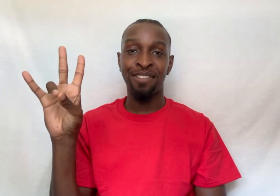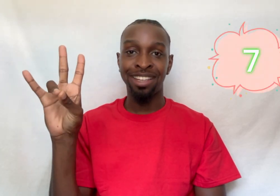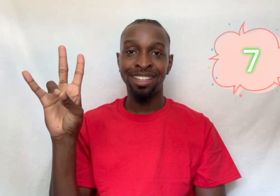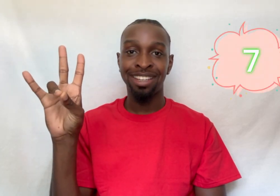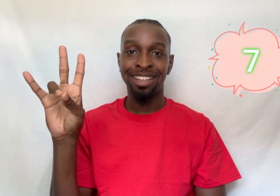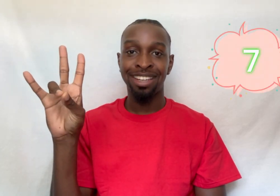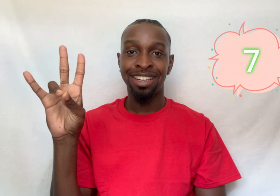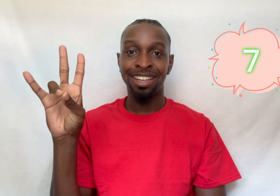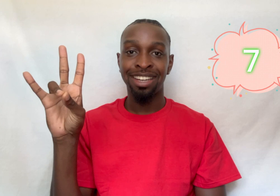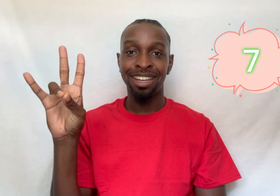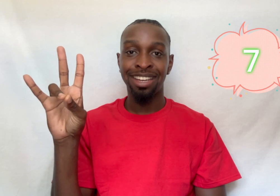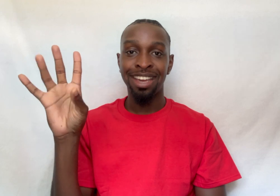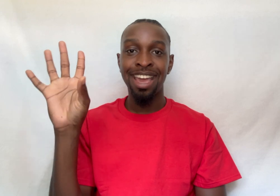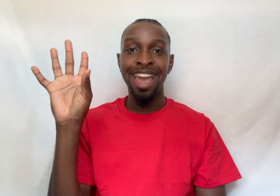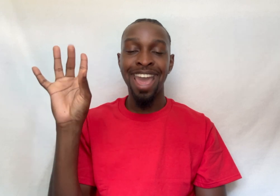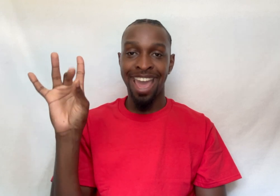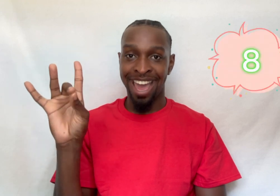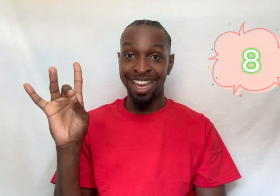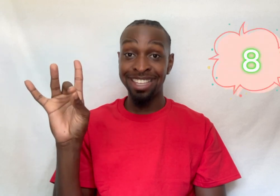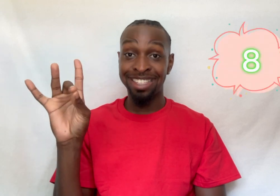7, 8,